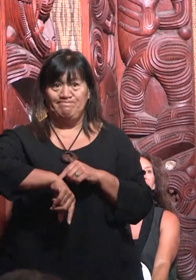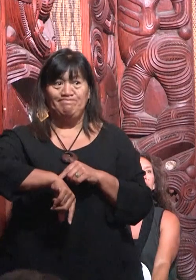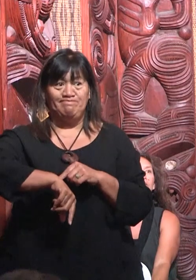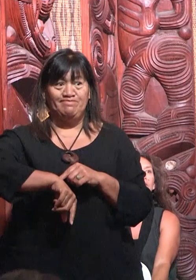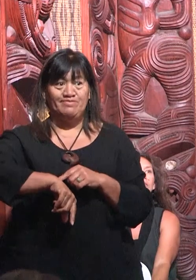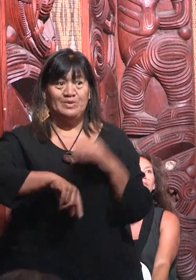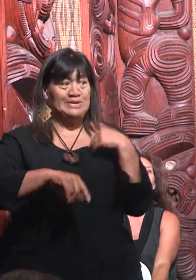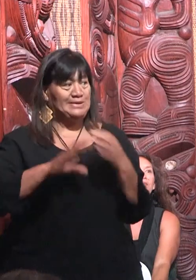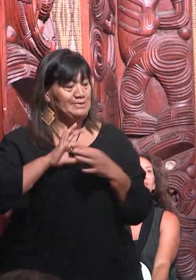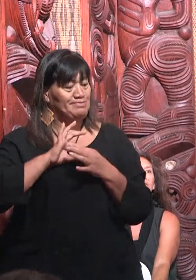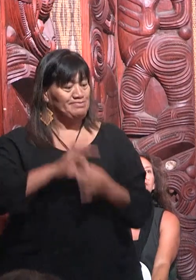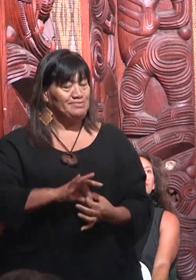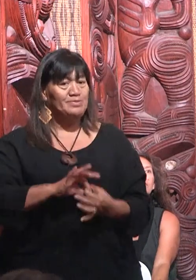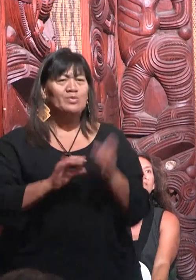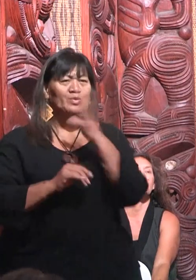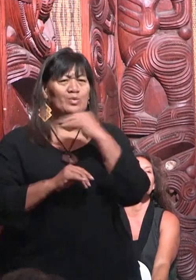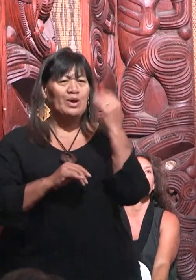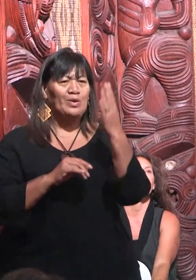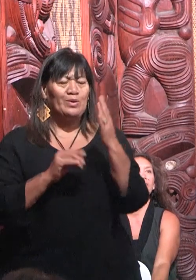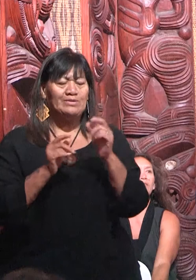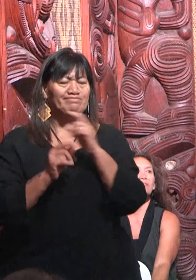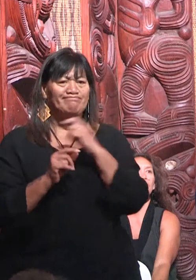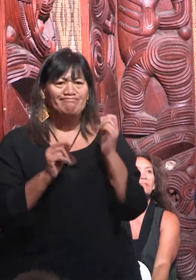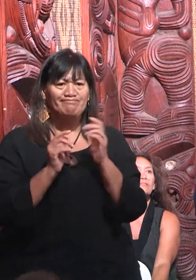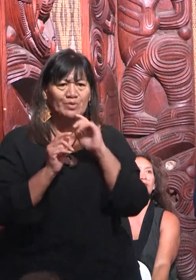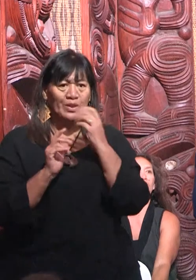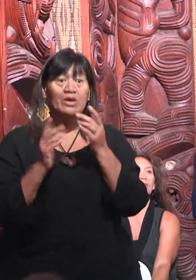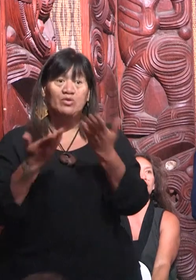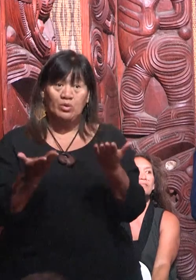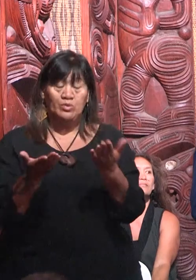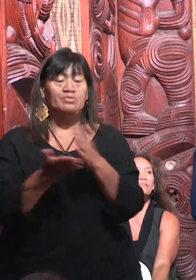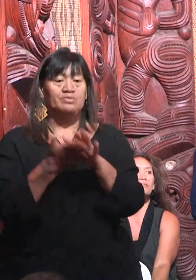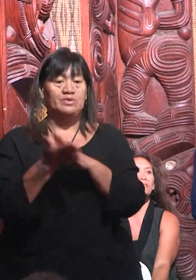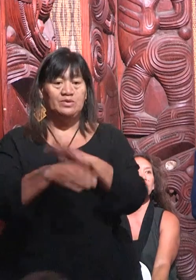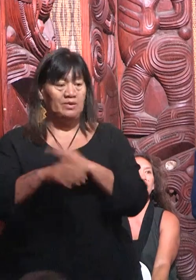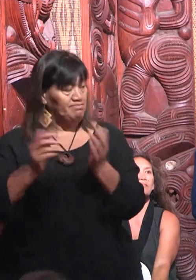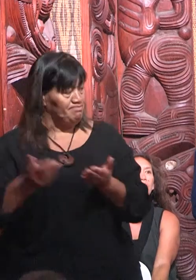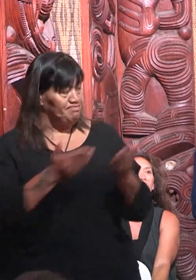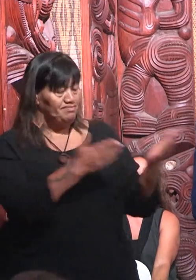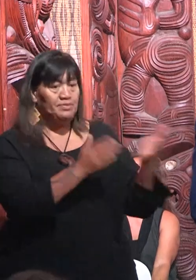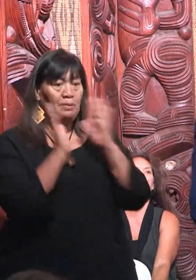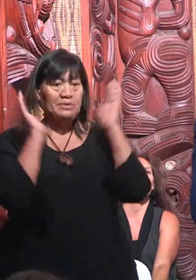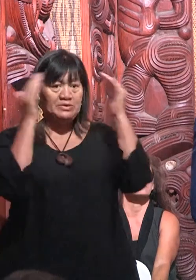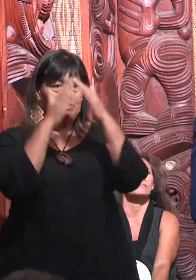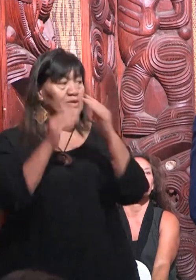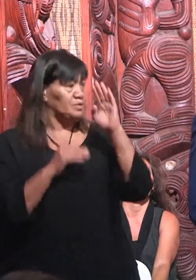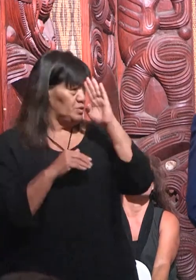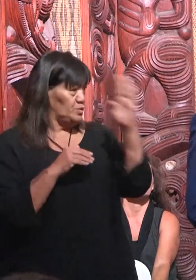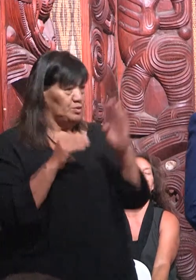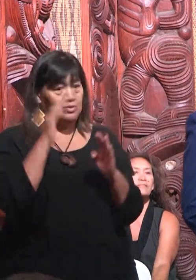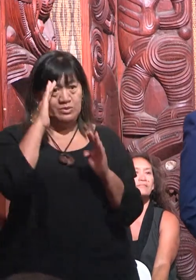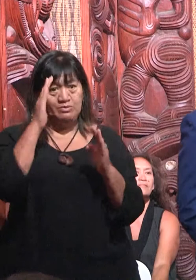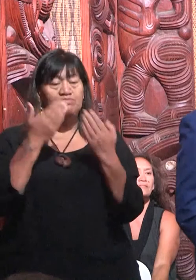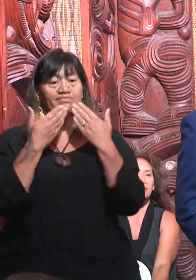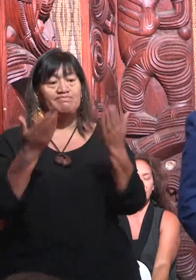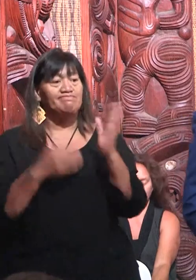for us to connect to Te Taha Wairua. Therefore, I will hand it over or back to the Bishop, tēnā